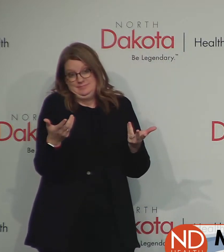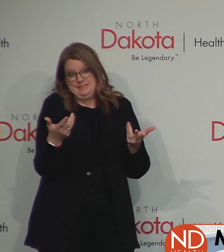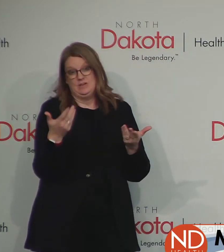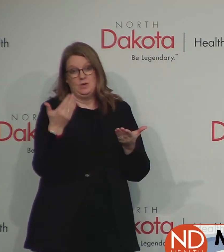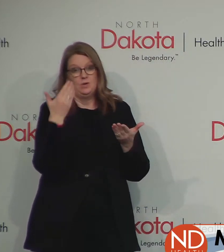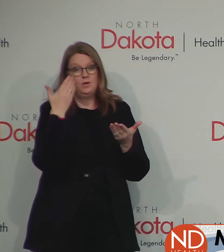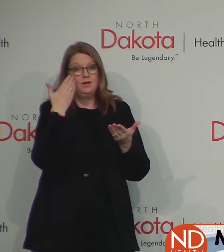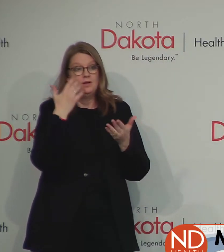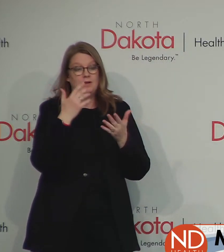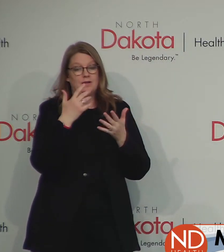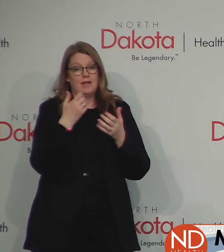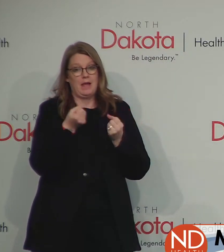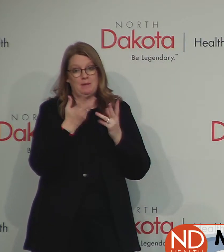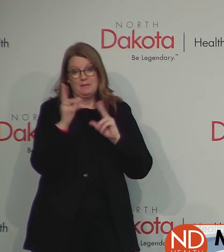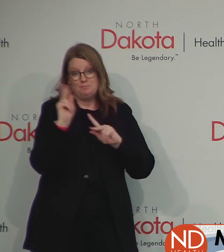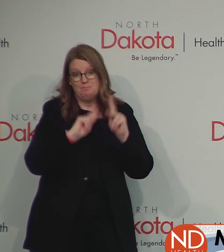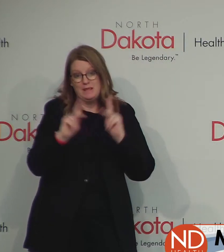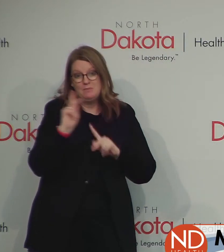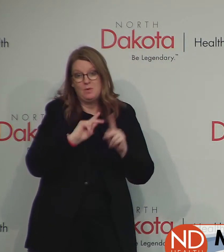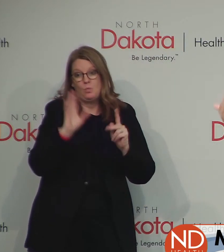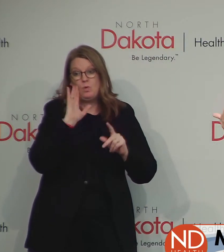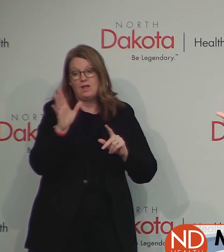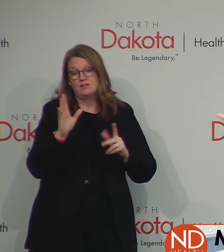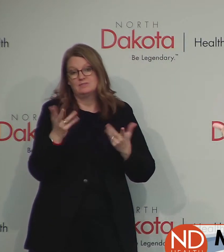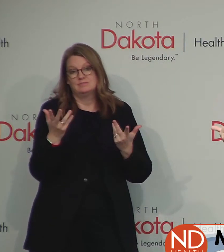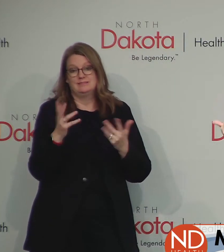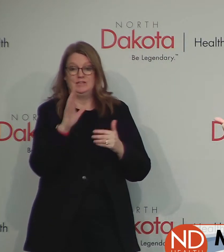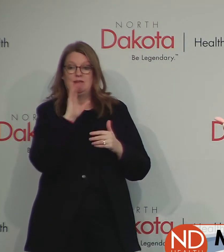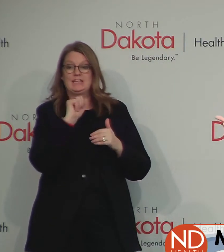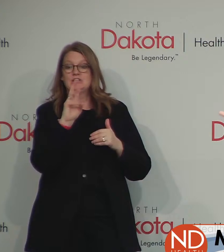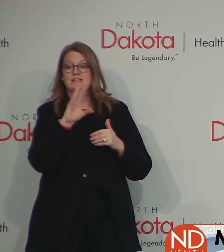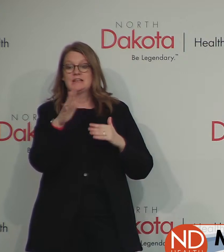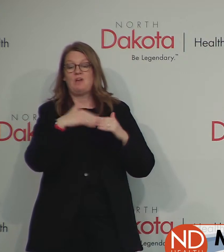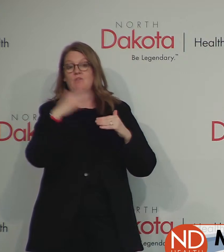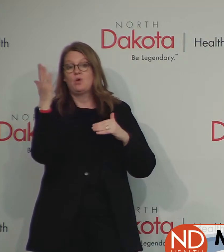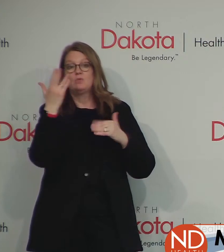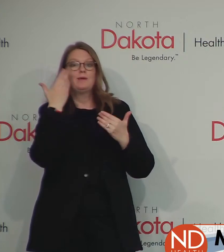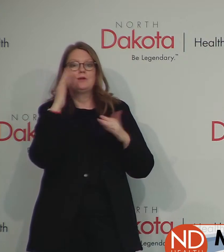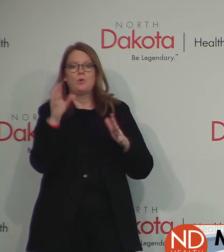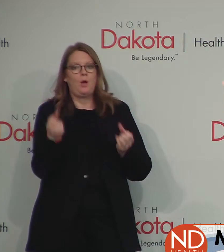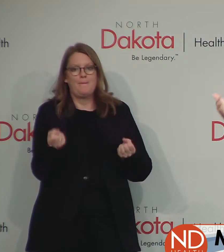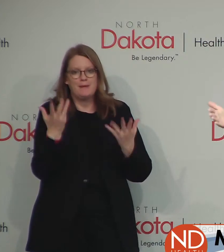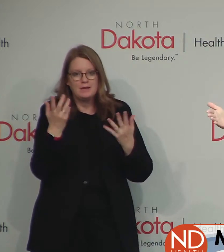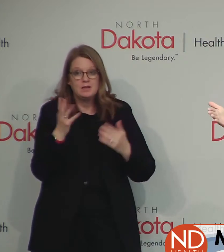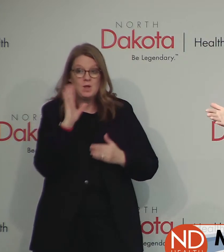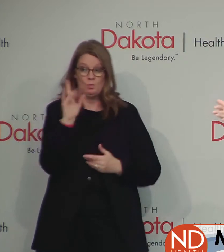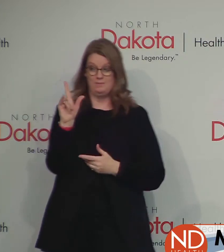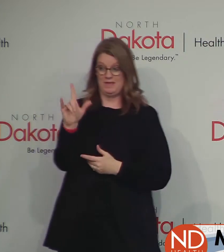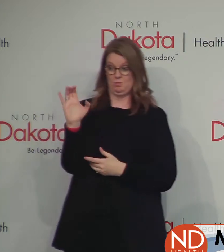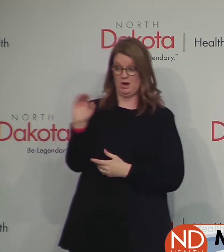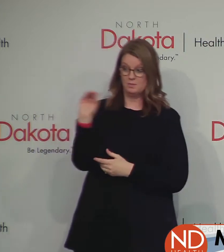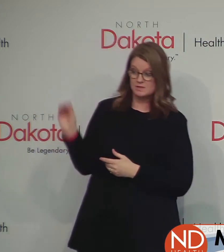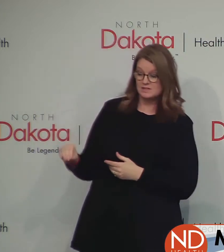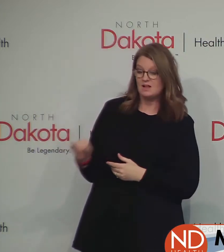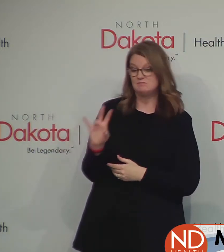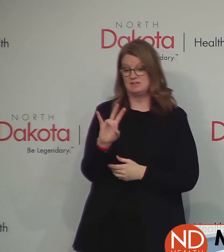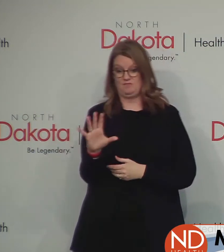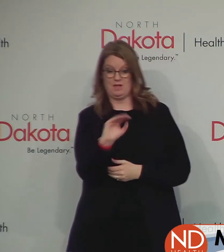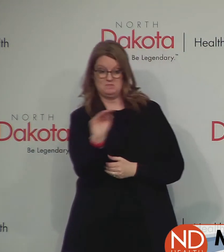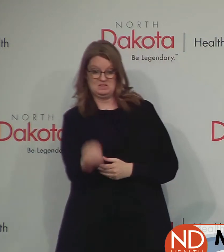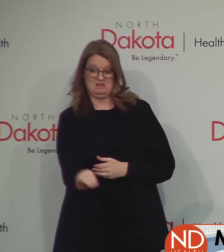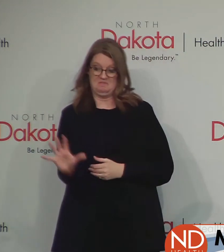going to be, meaning how many people, say, 65 and older want to get vaccinated. Is it 100%,